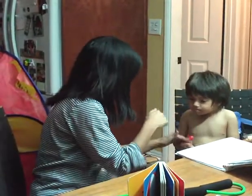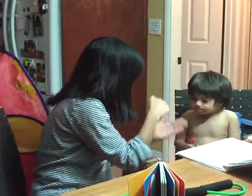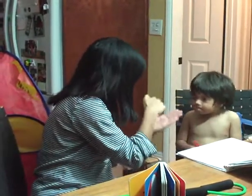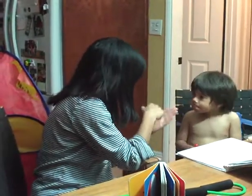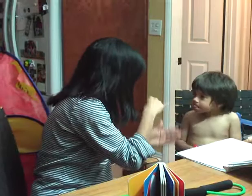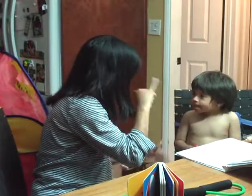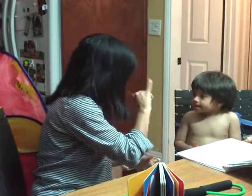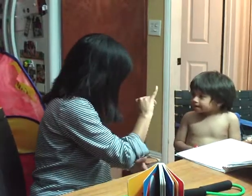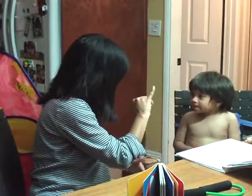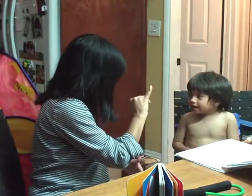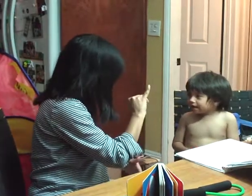Again?